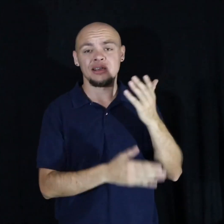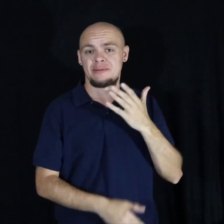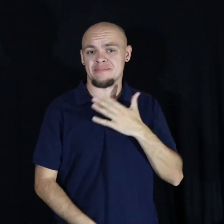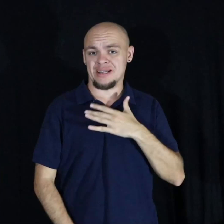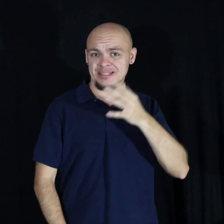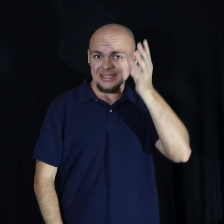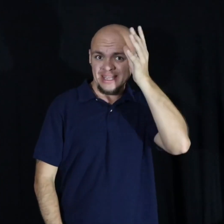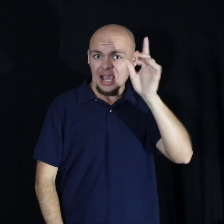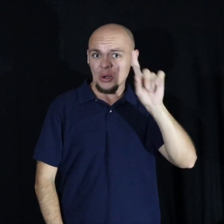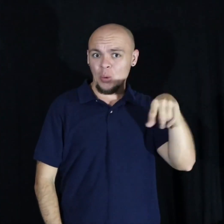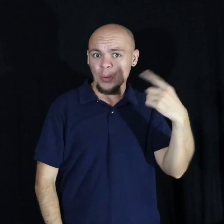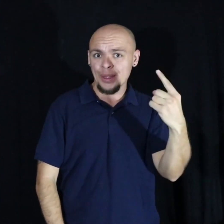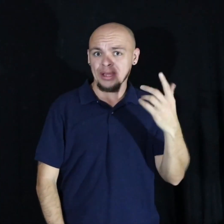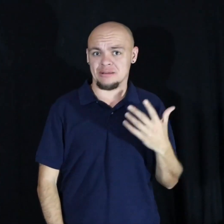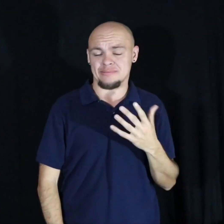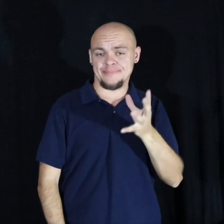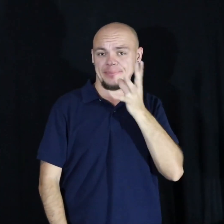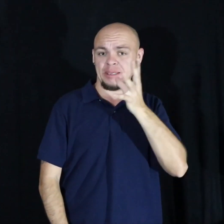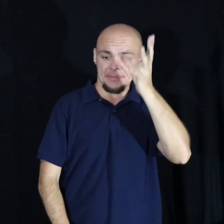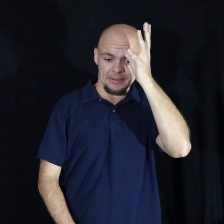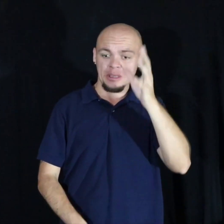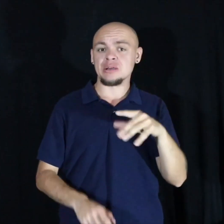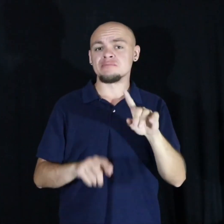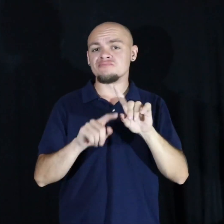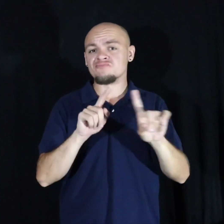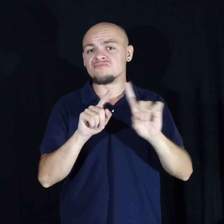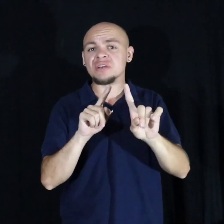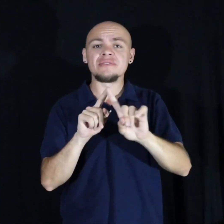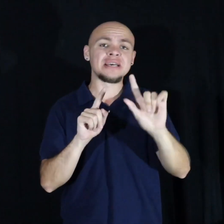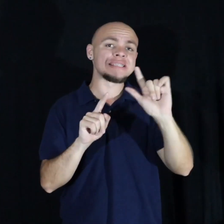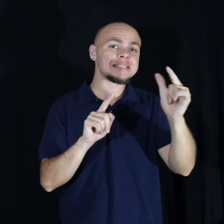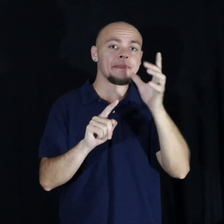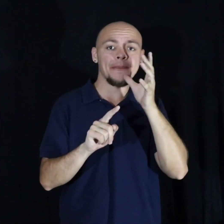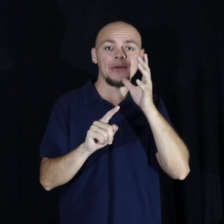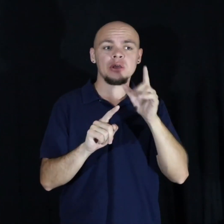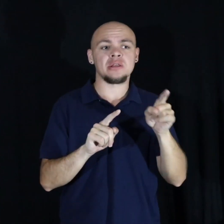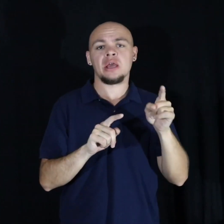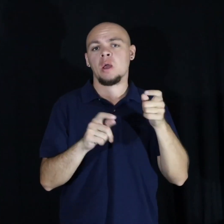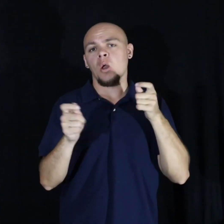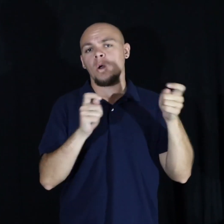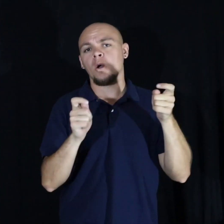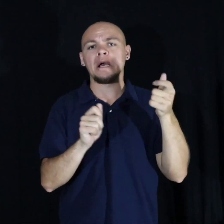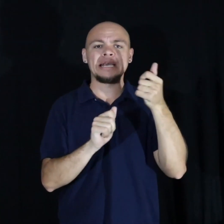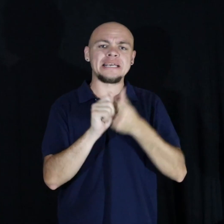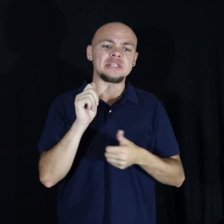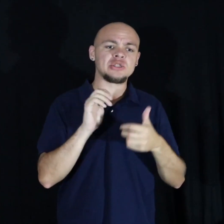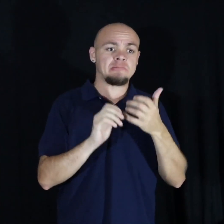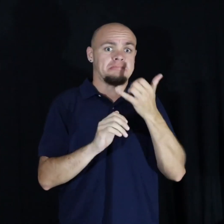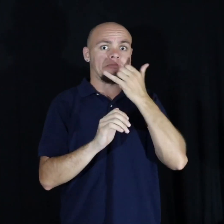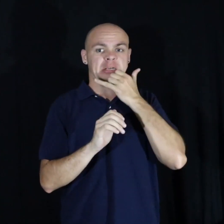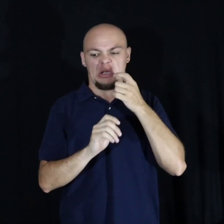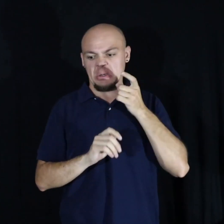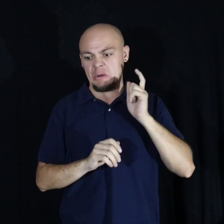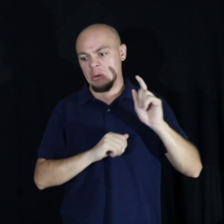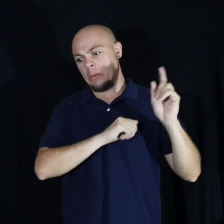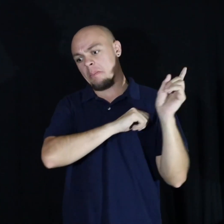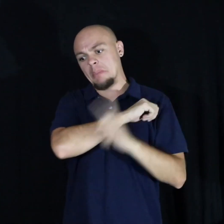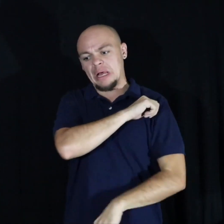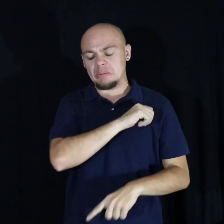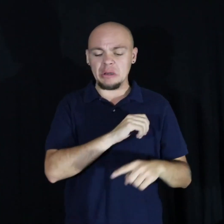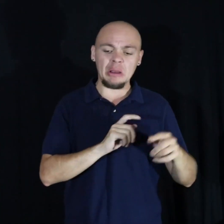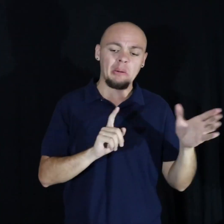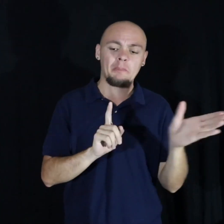As a parent, my dad and various stepmothers ruled with an iron fist. Every error I made was dealt with whoopings and